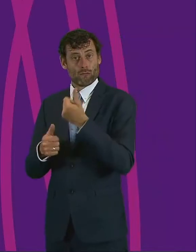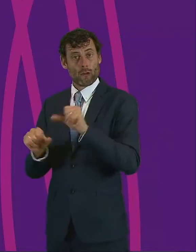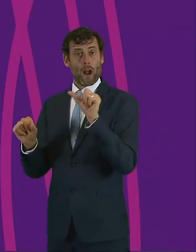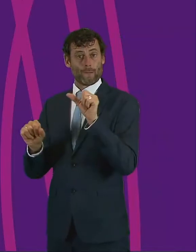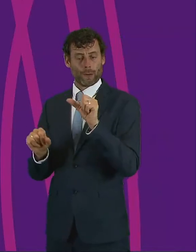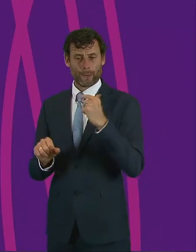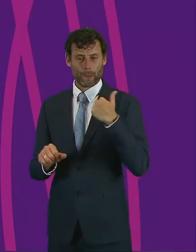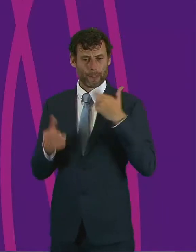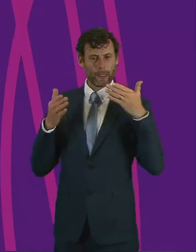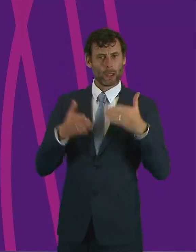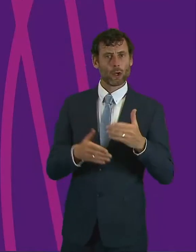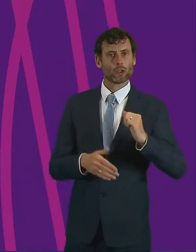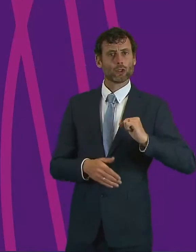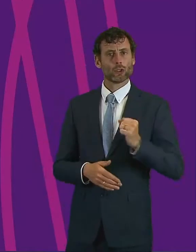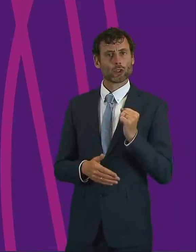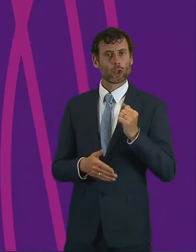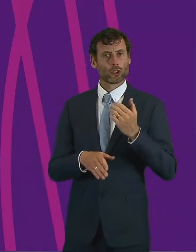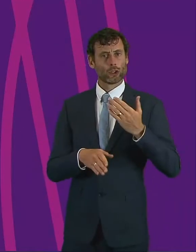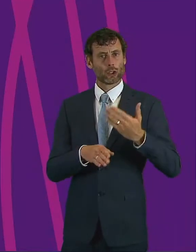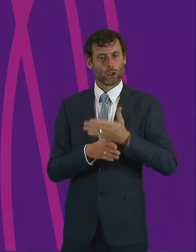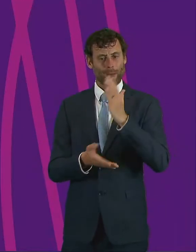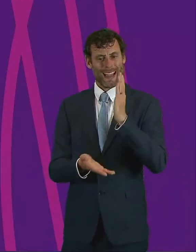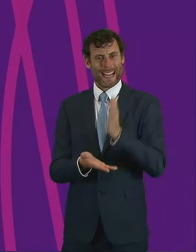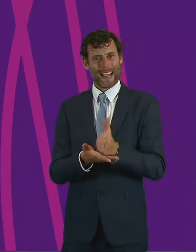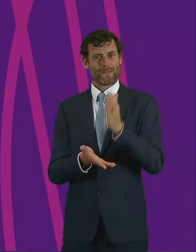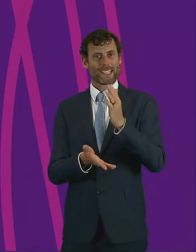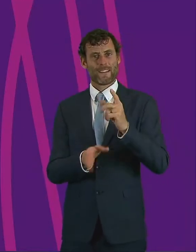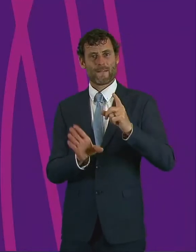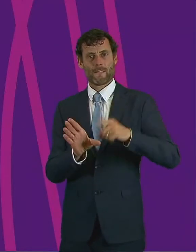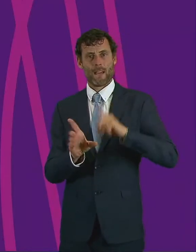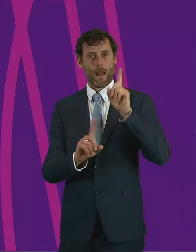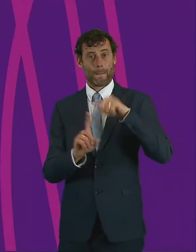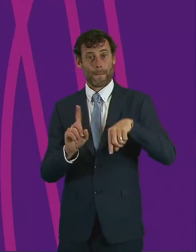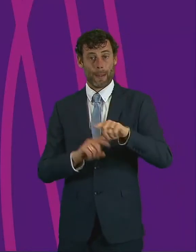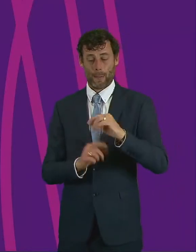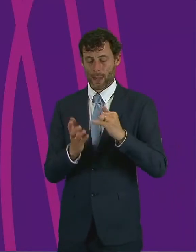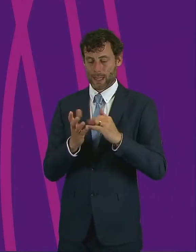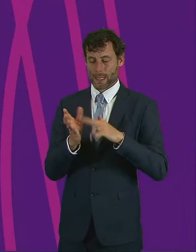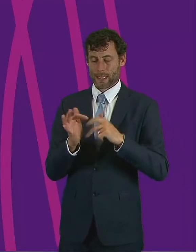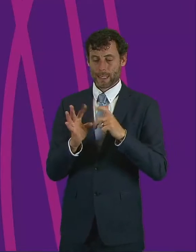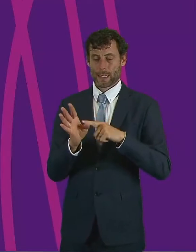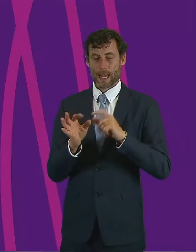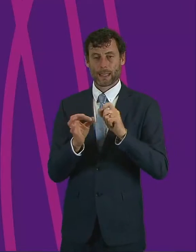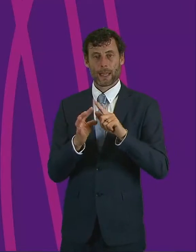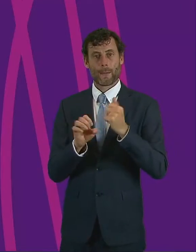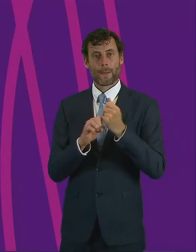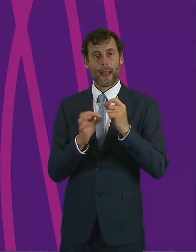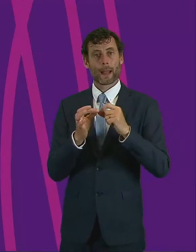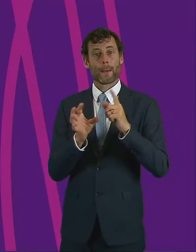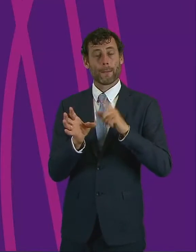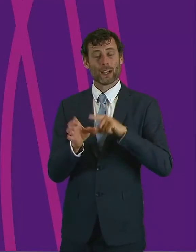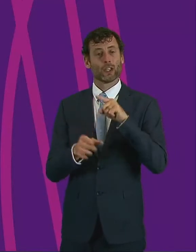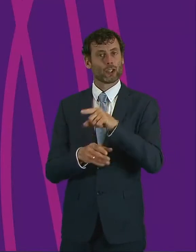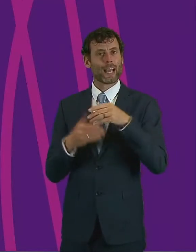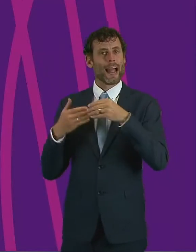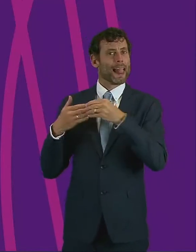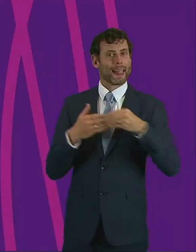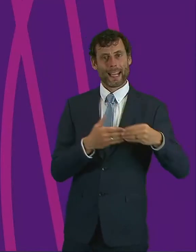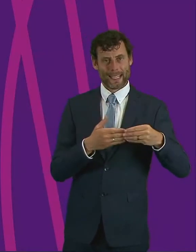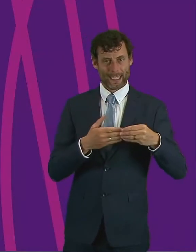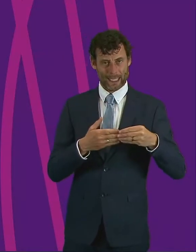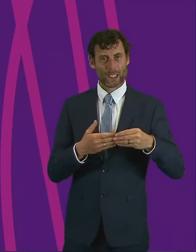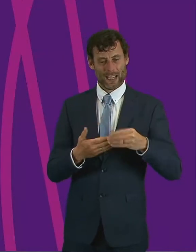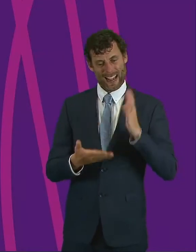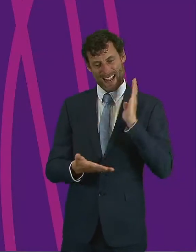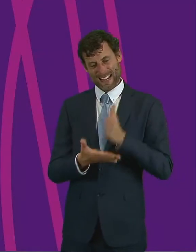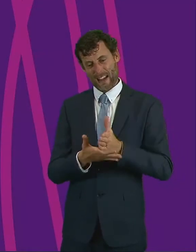people. We've acted at speed to address that, and last Friday, Sandy Begbie was appointed to lead the implementation plan of that work and will